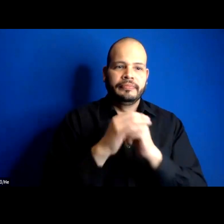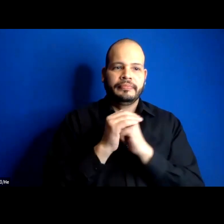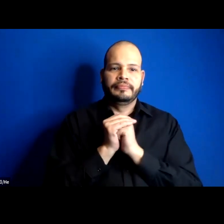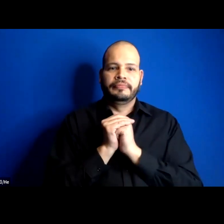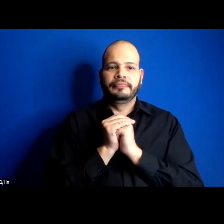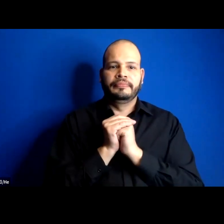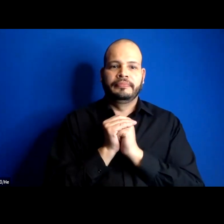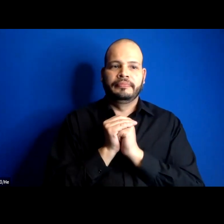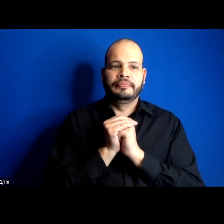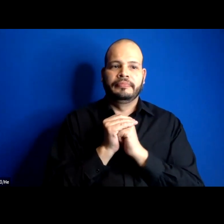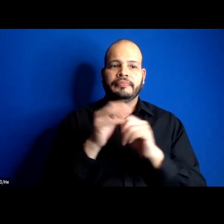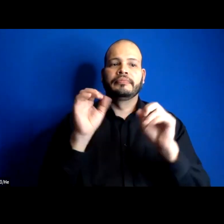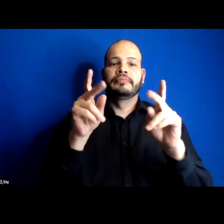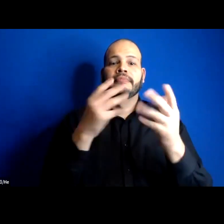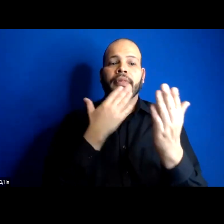Okay, thank you, everyone.